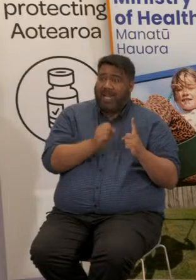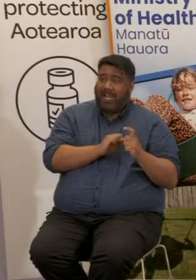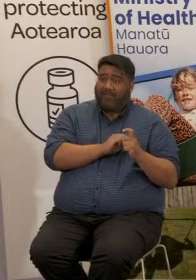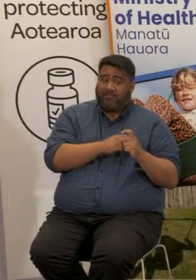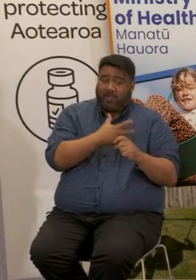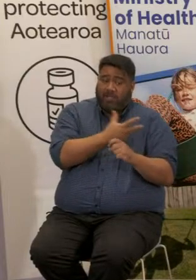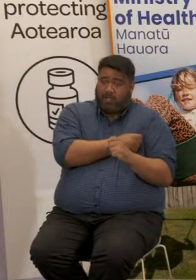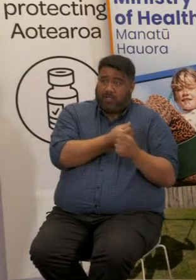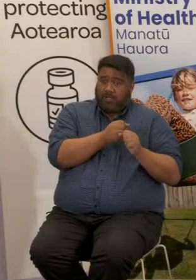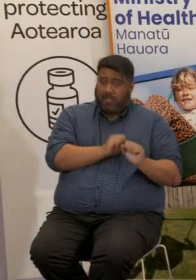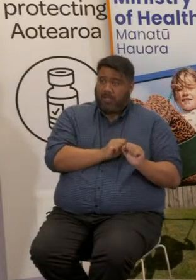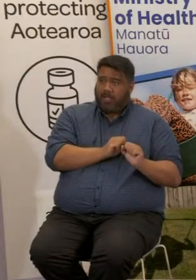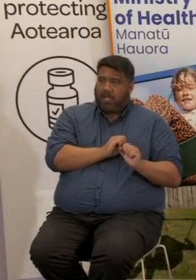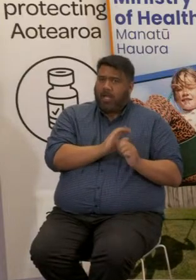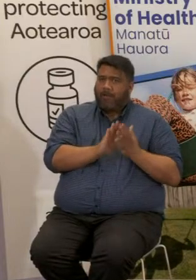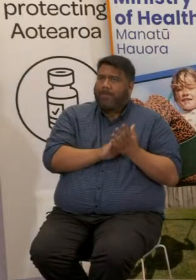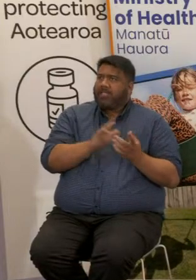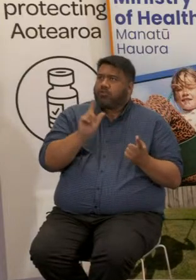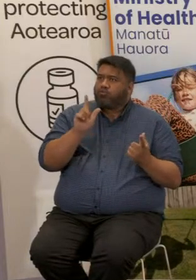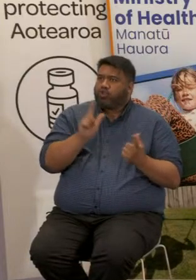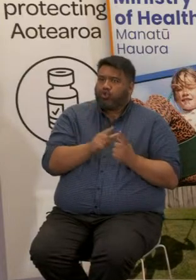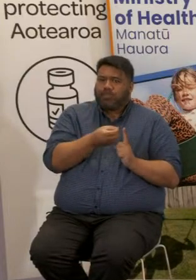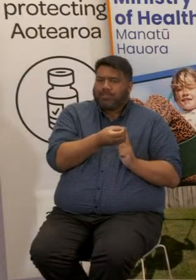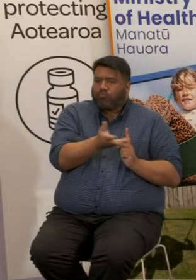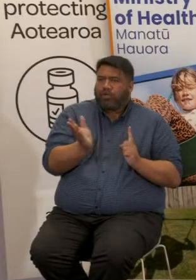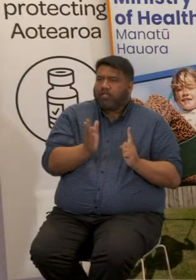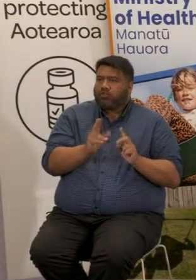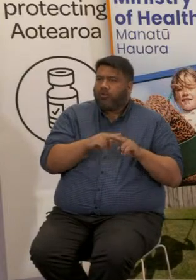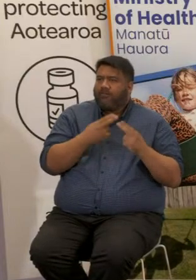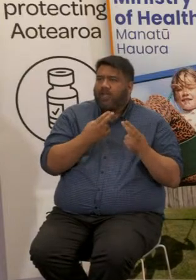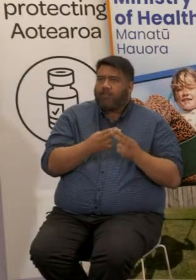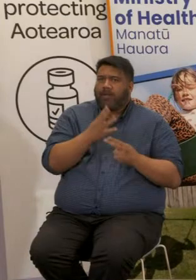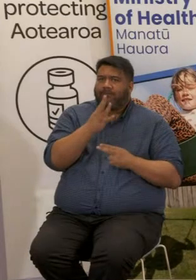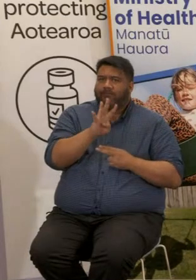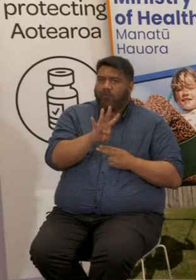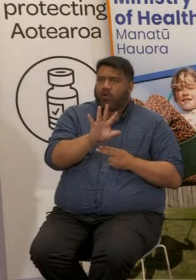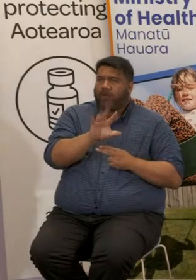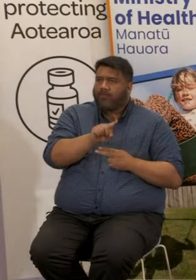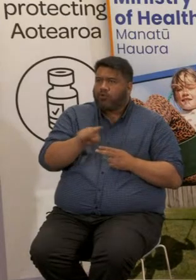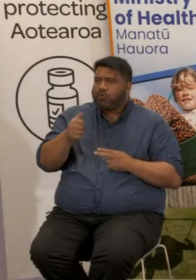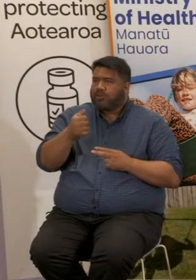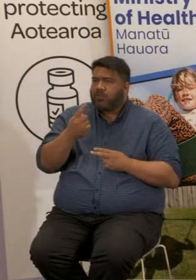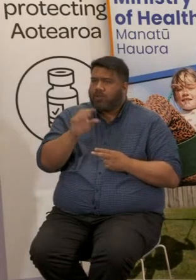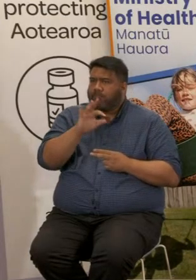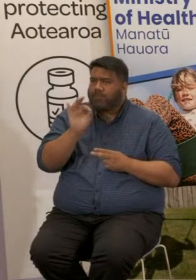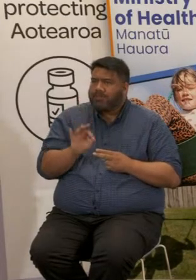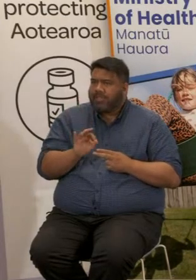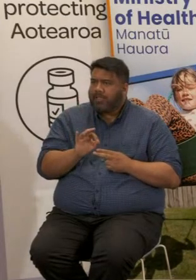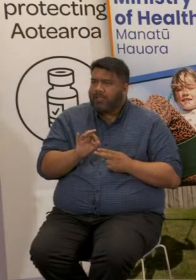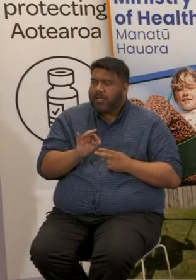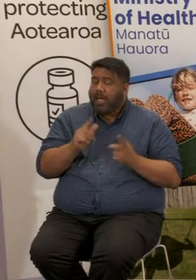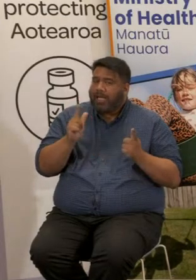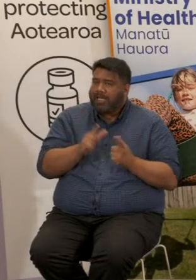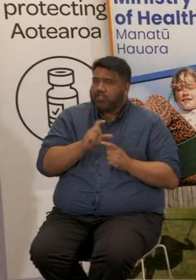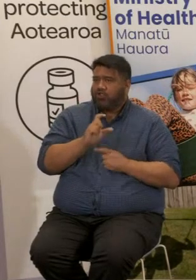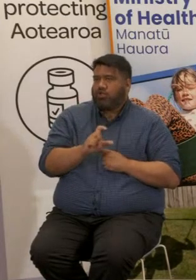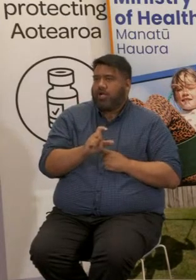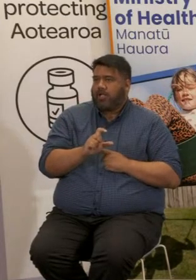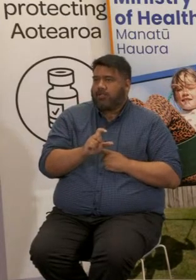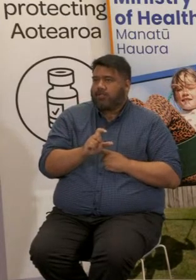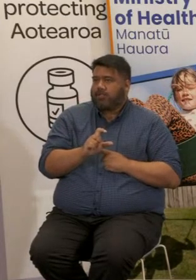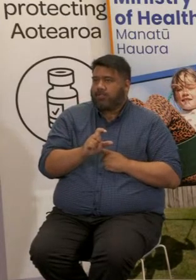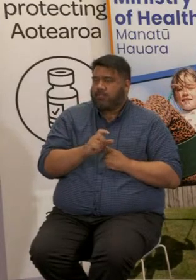the spread to the household by somewhere between 45 to 61%. Now that goes up the more immune members there